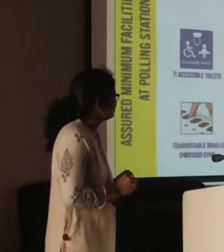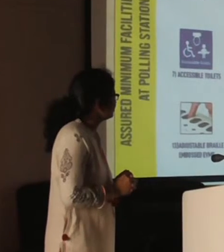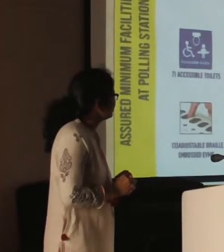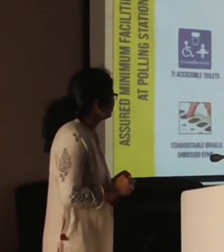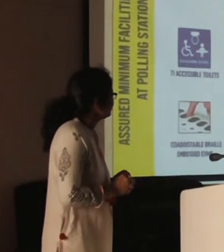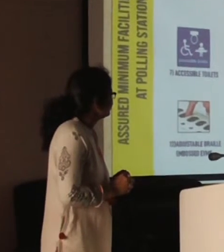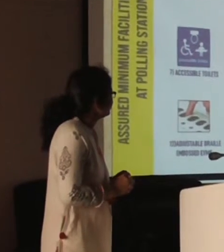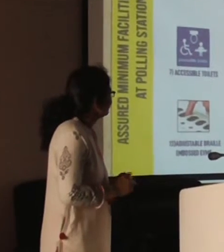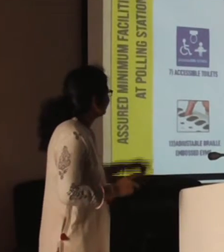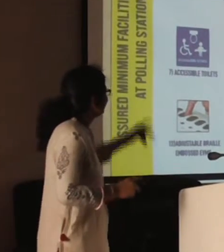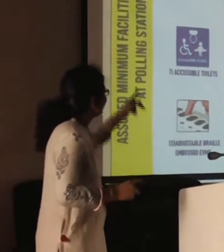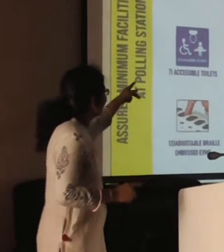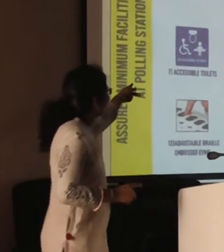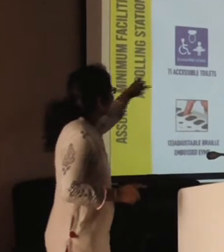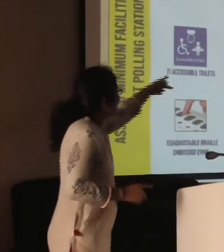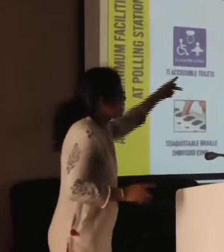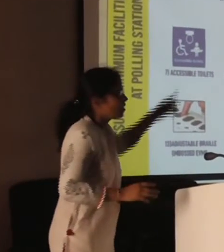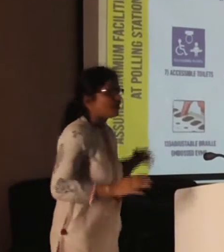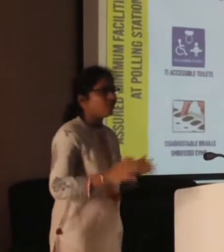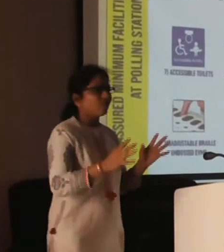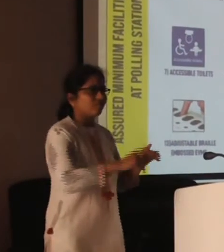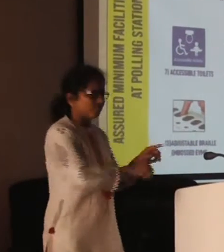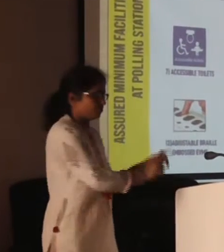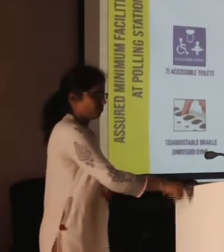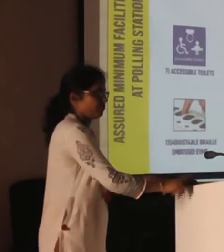accessible furniture,